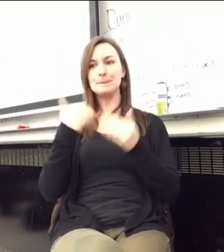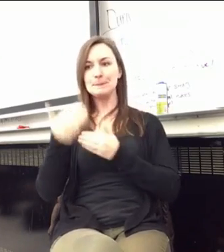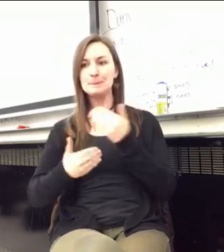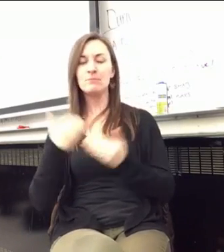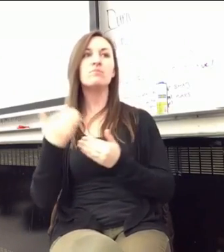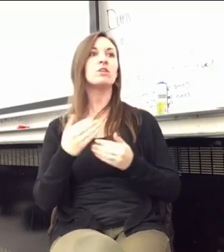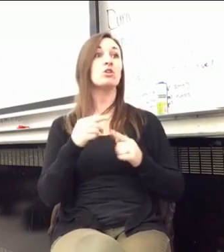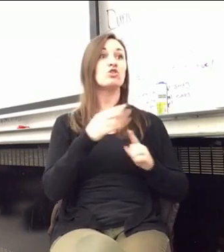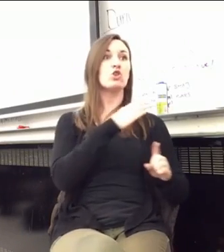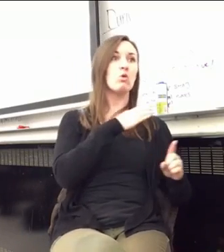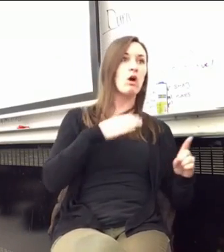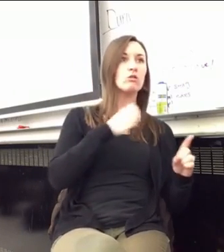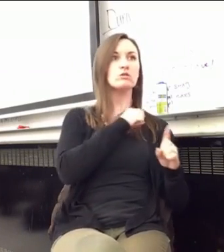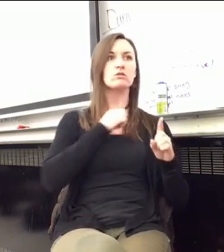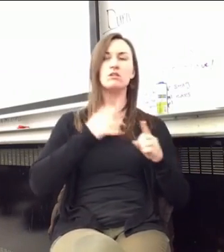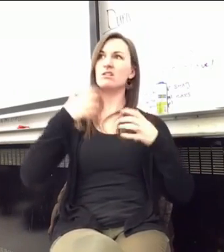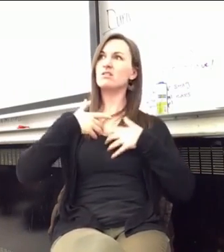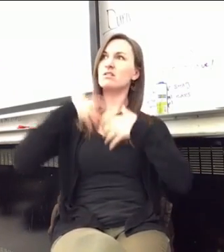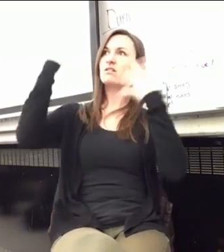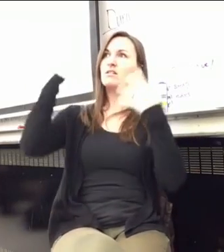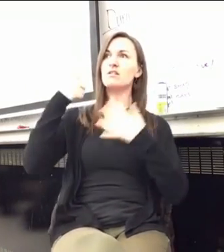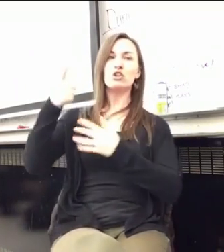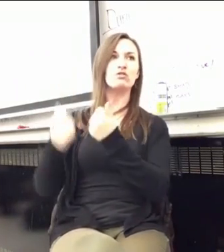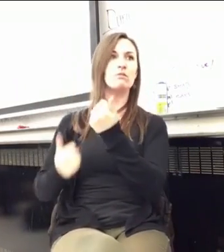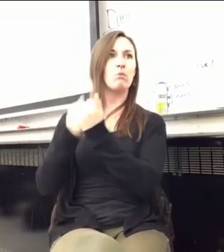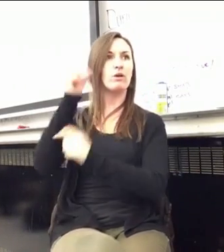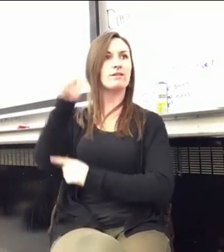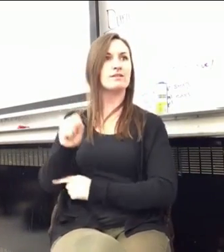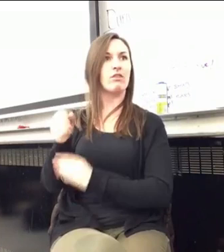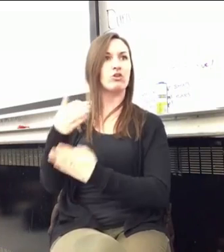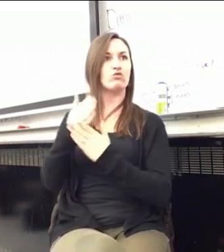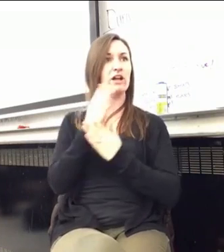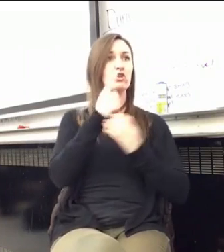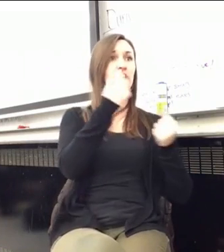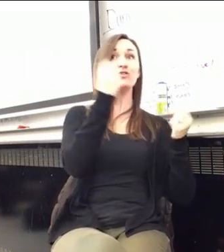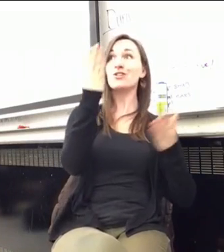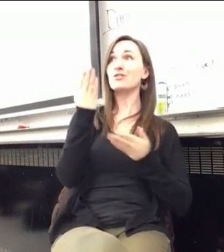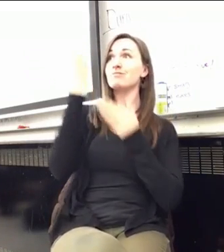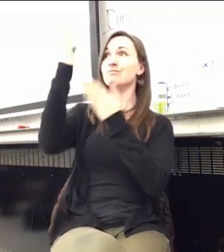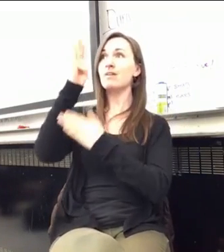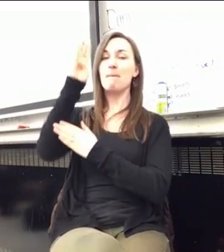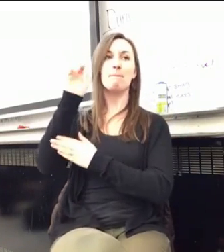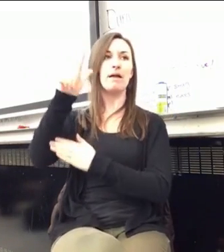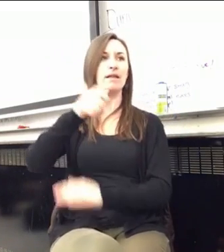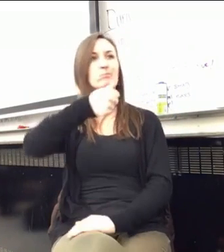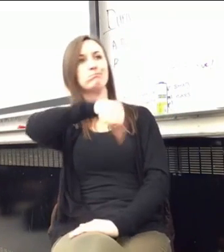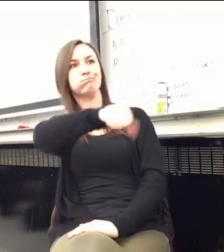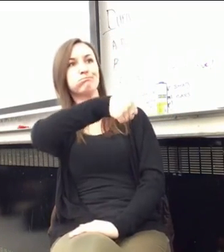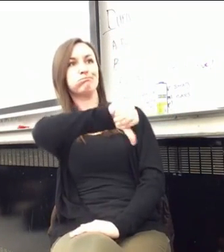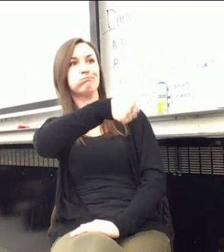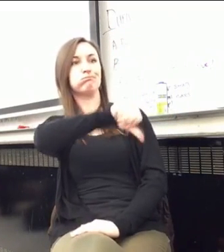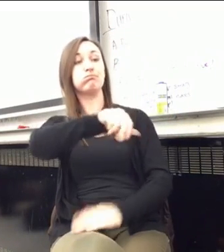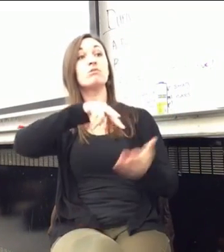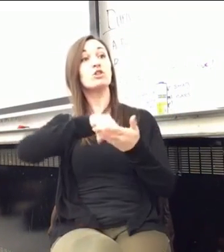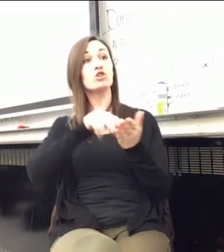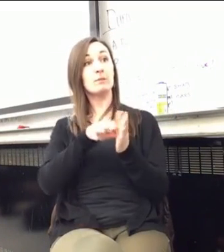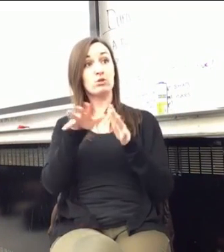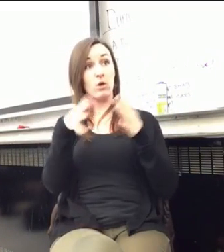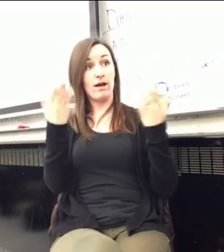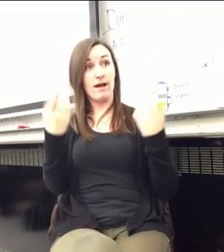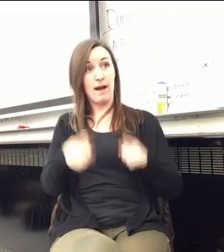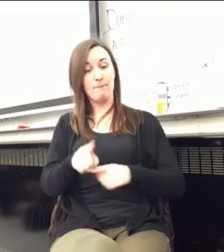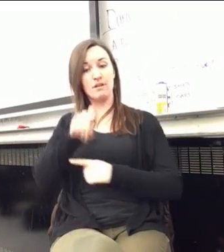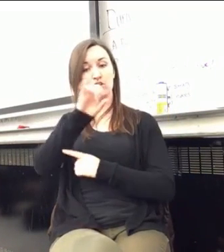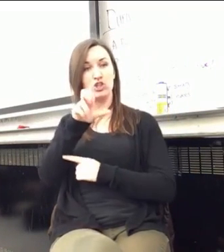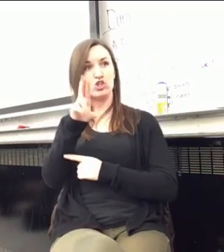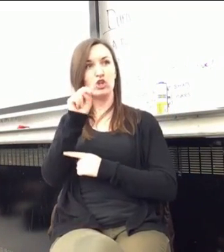Johnson continues to support those Southern rights. And so what's going to happen is that Andrew Johnson is going to be impeached. Sort of.